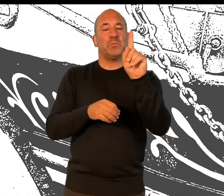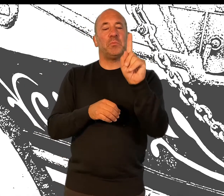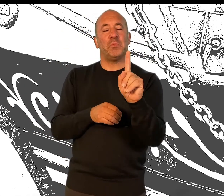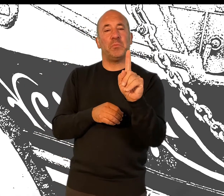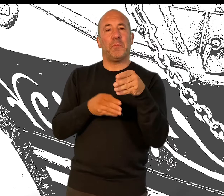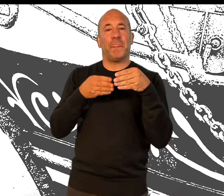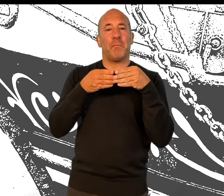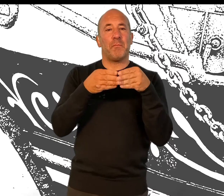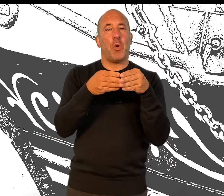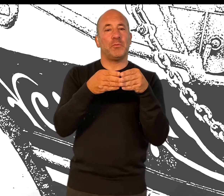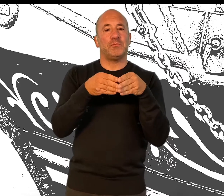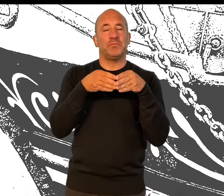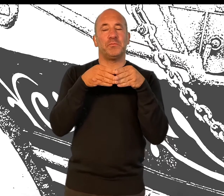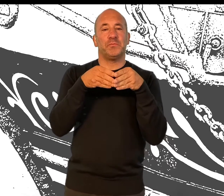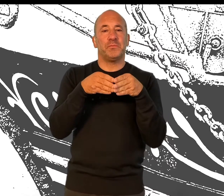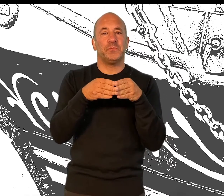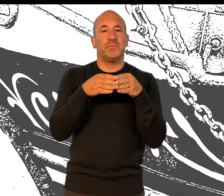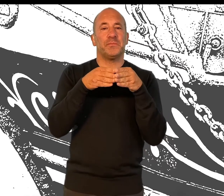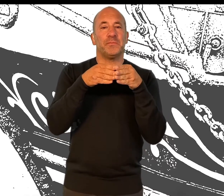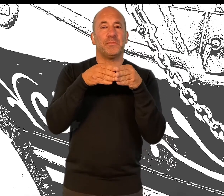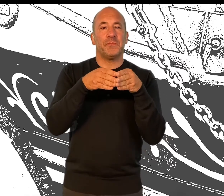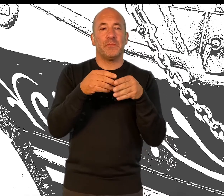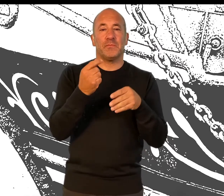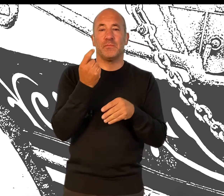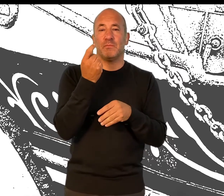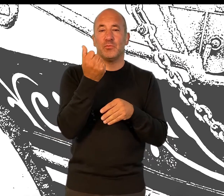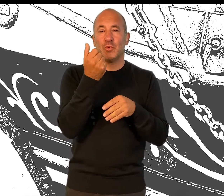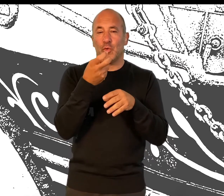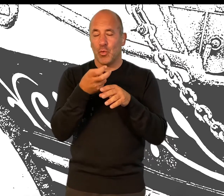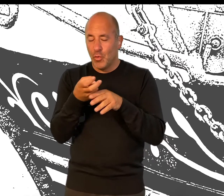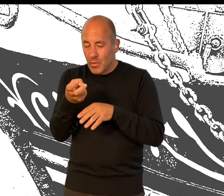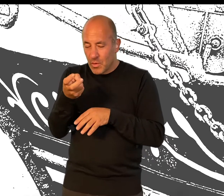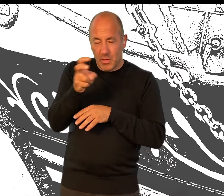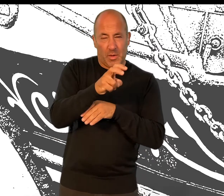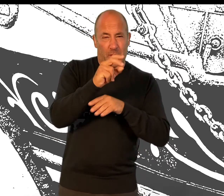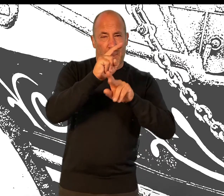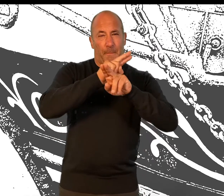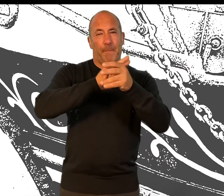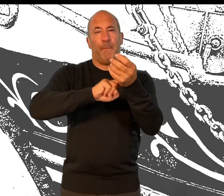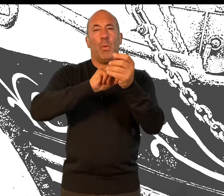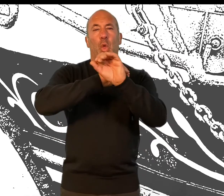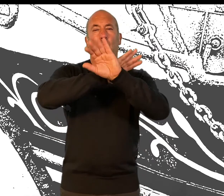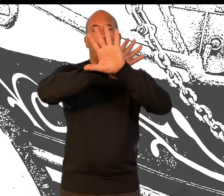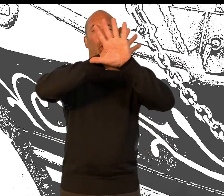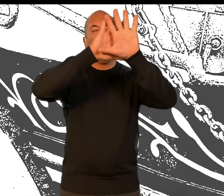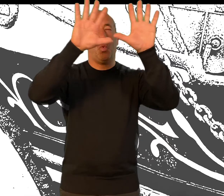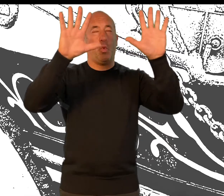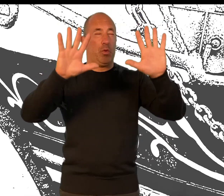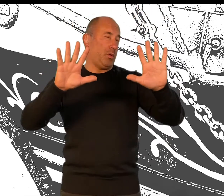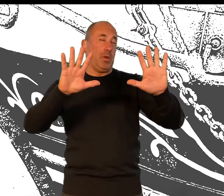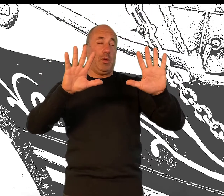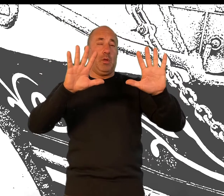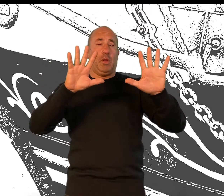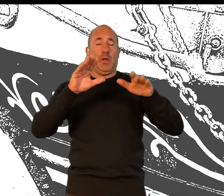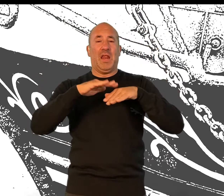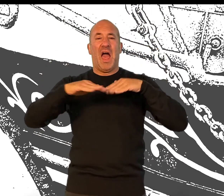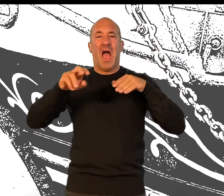boat. Soon she would have to disembark, blinded by the blue, step on land as if she knew what she was doing.